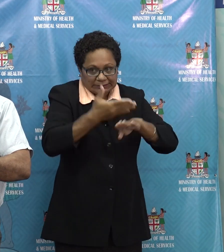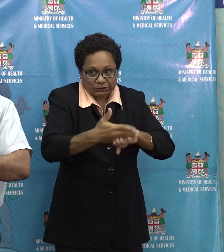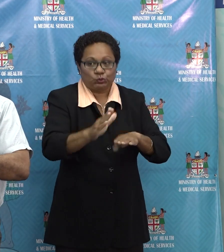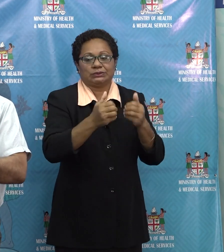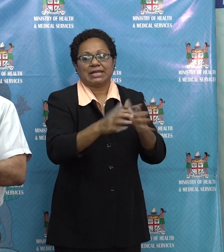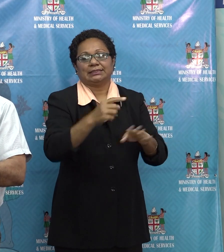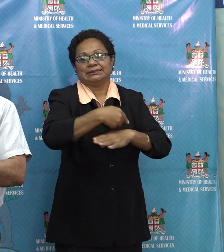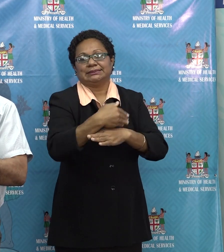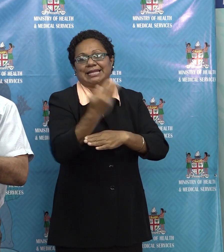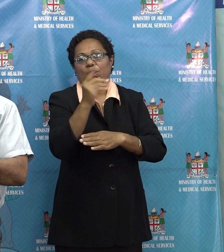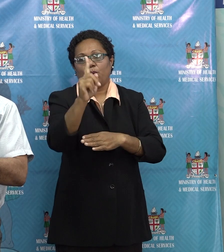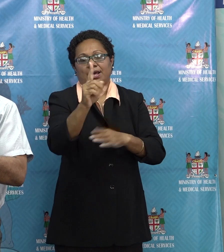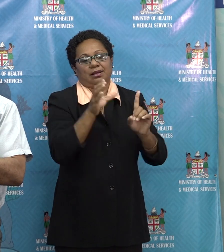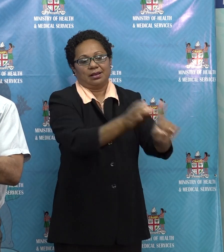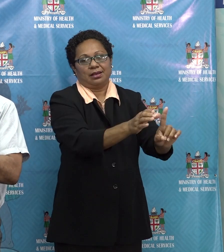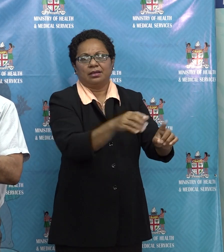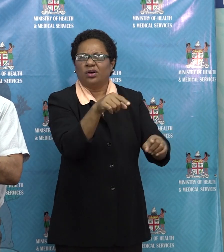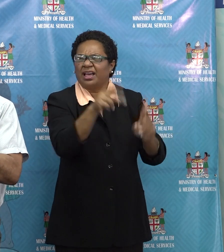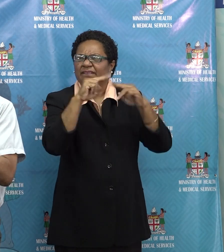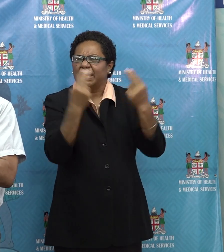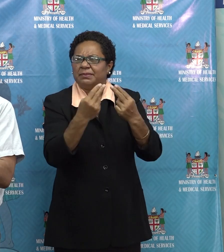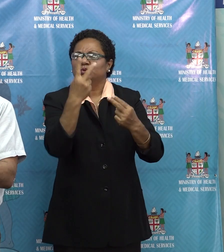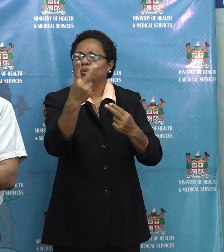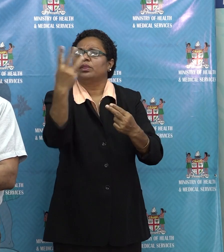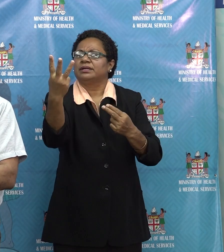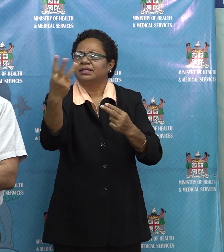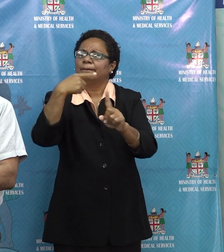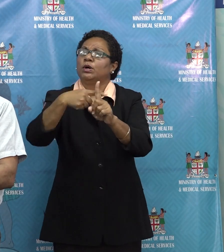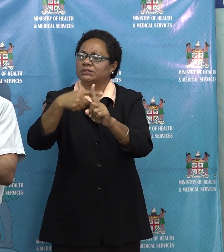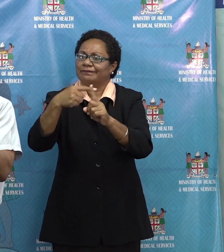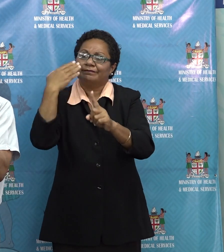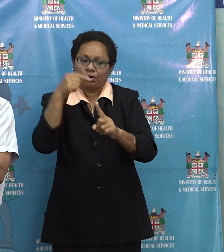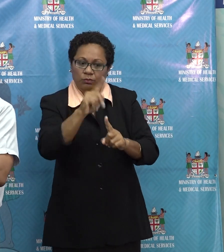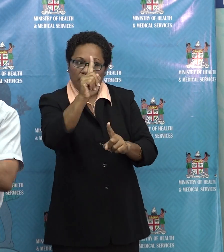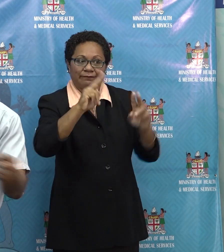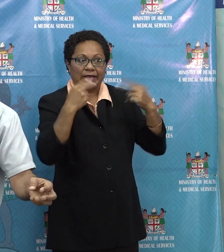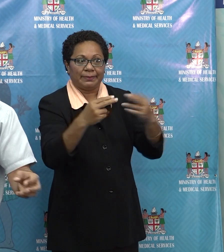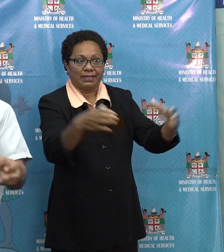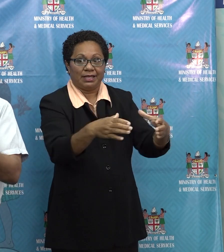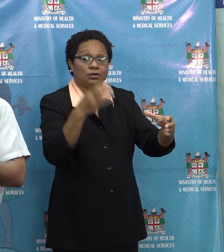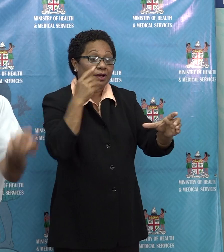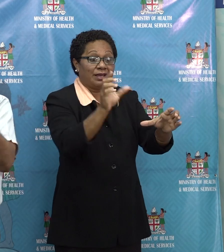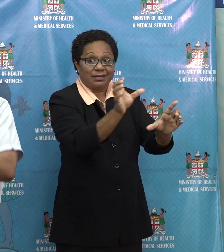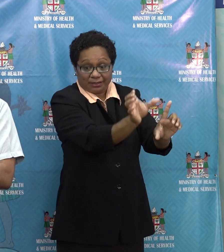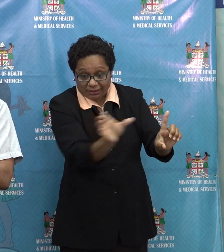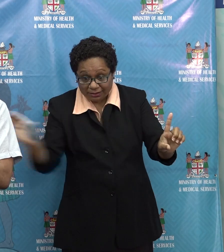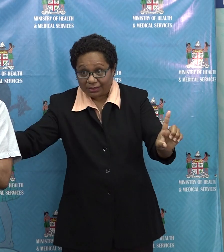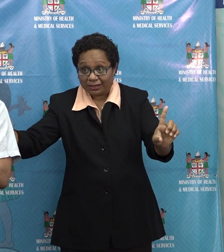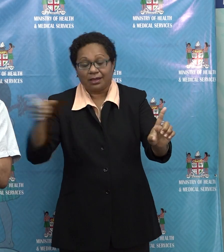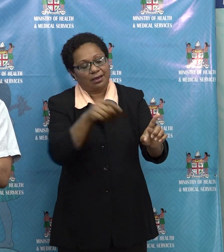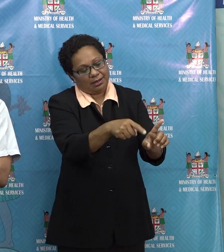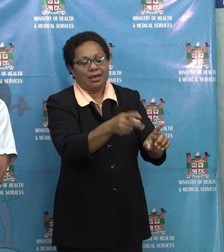So I think in that family there was about 2 or 3 positives in that family, and every time we had to move them away, it turned back again to day